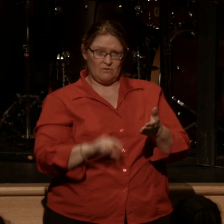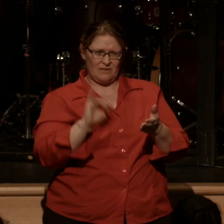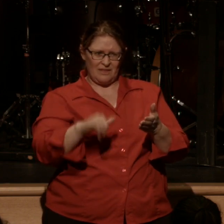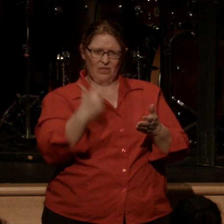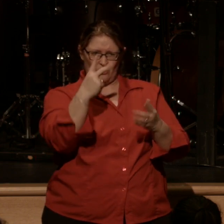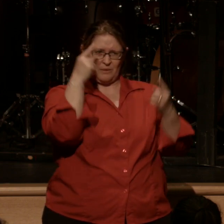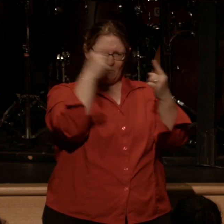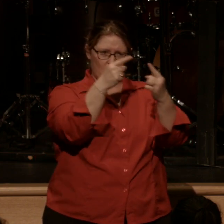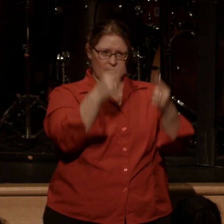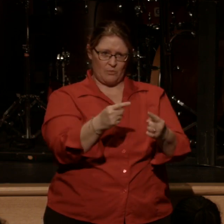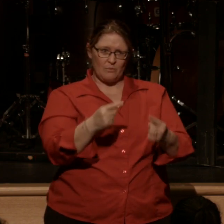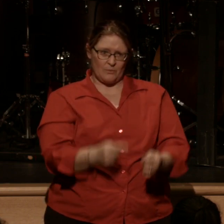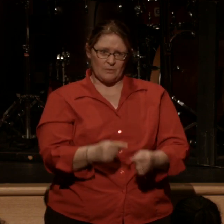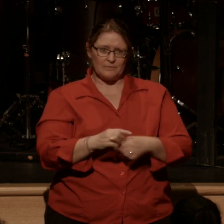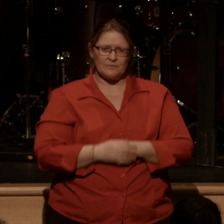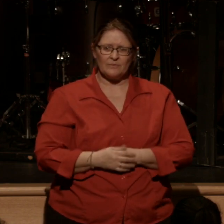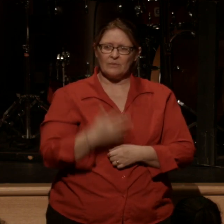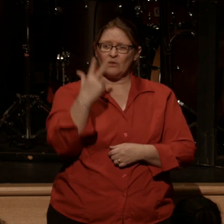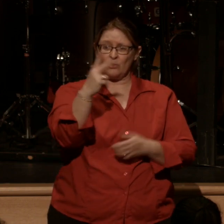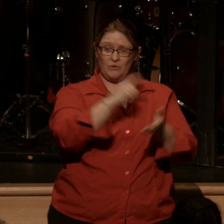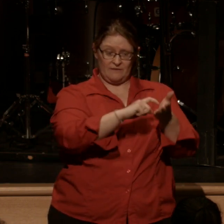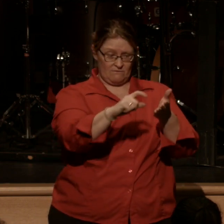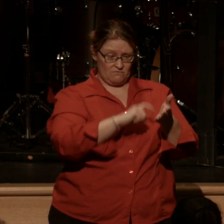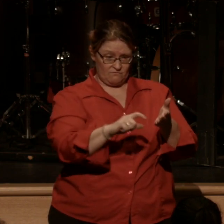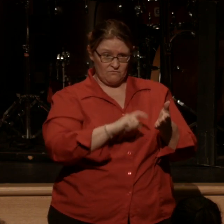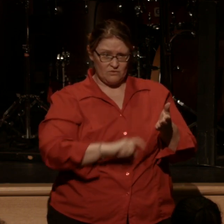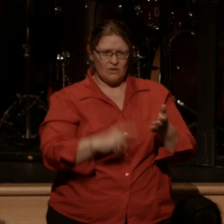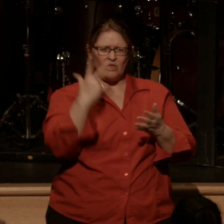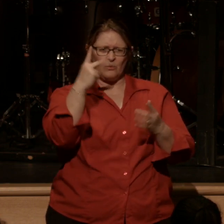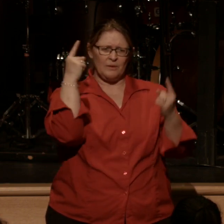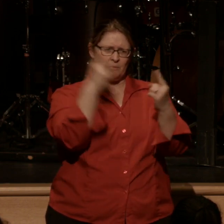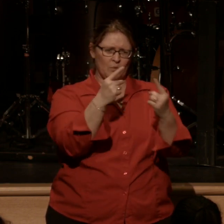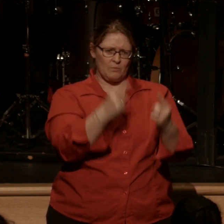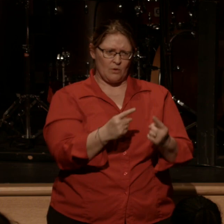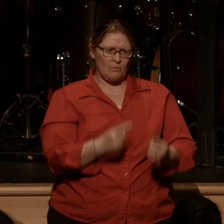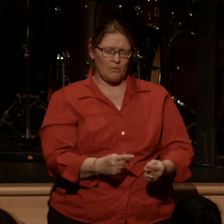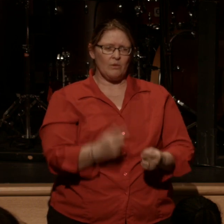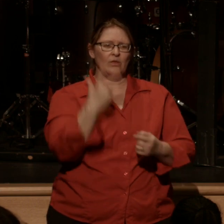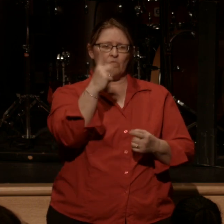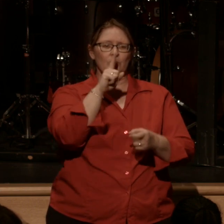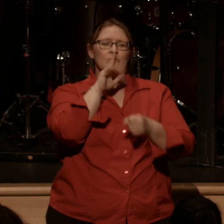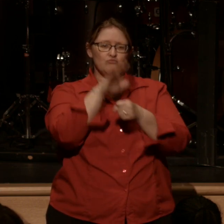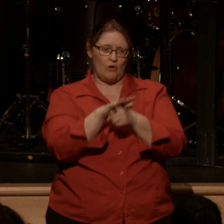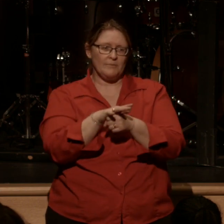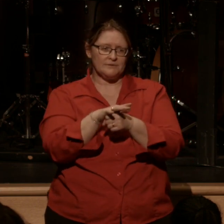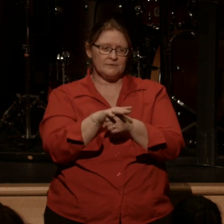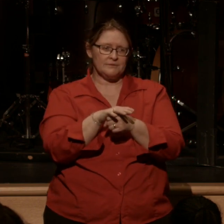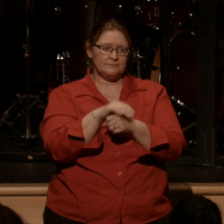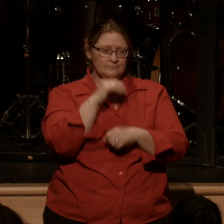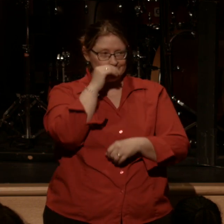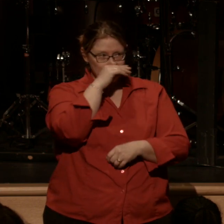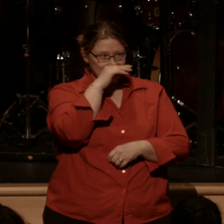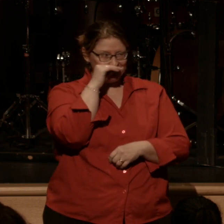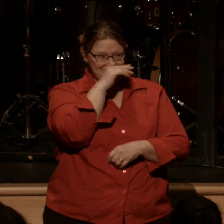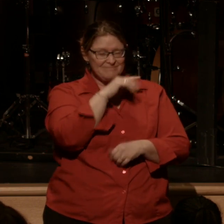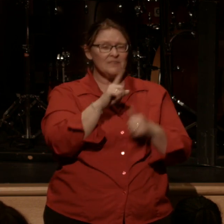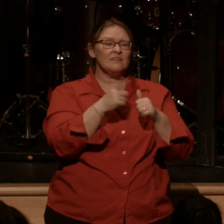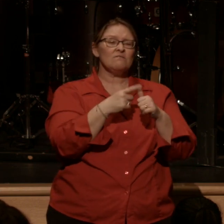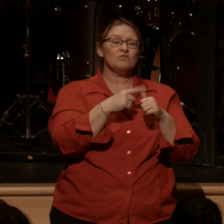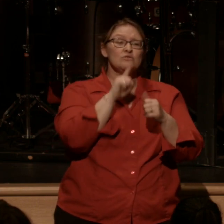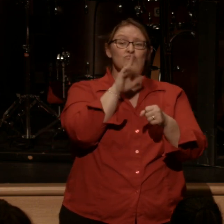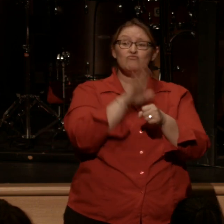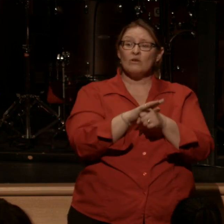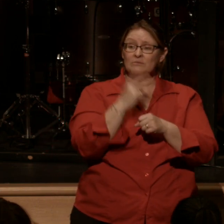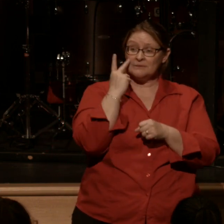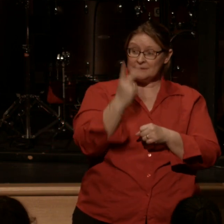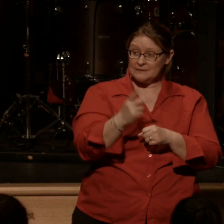3 points. 3 verses, 3 points, and 3 promises. The first